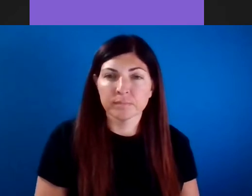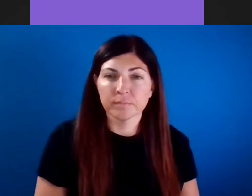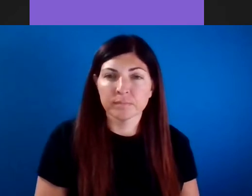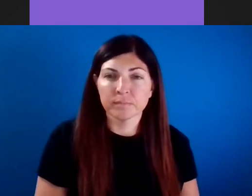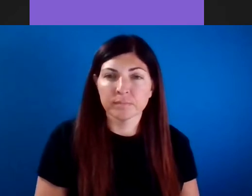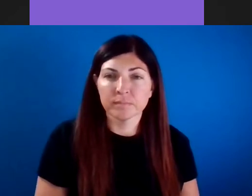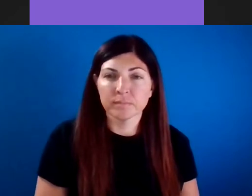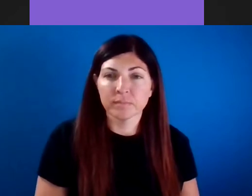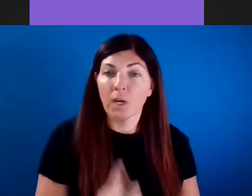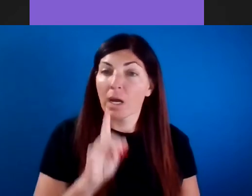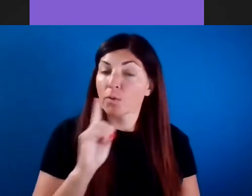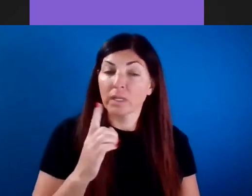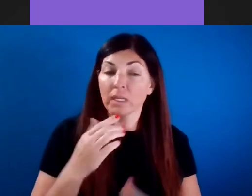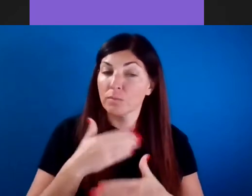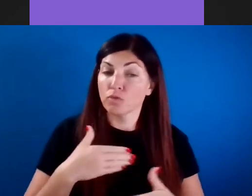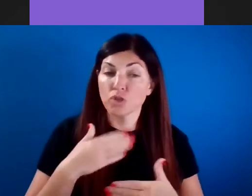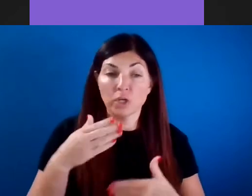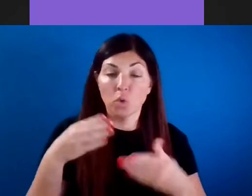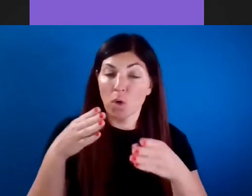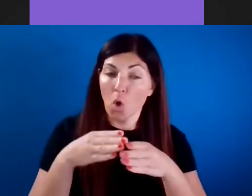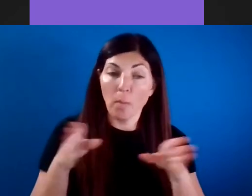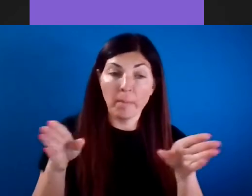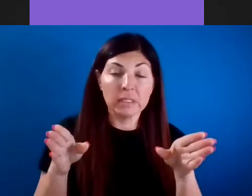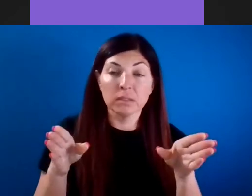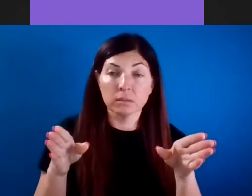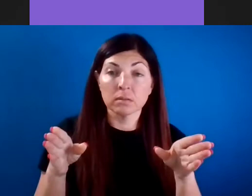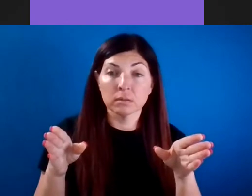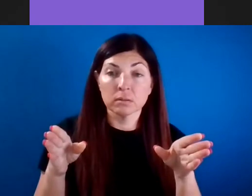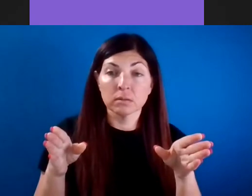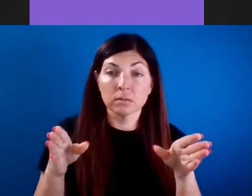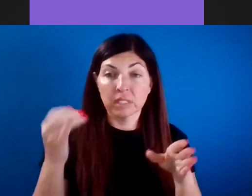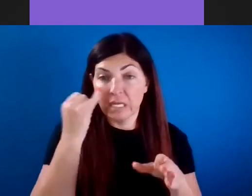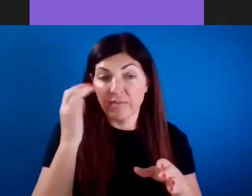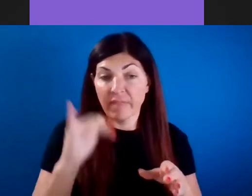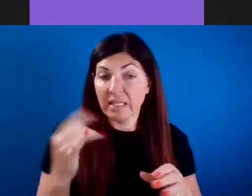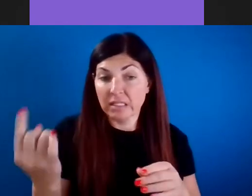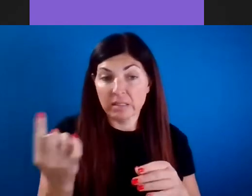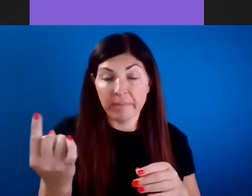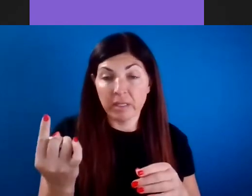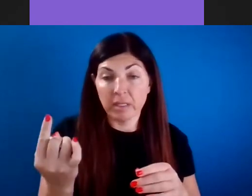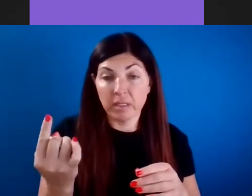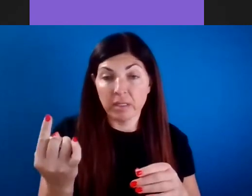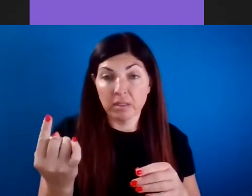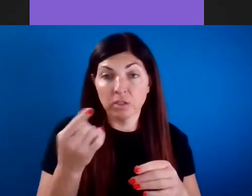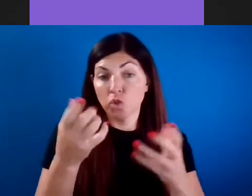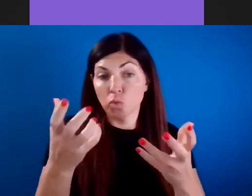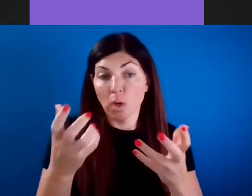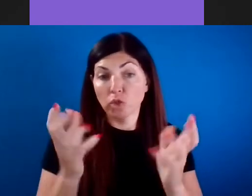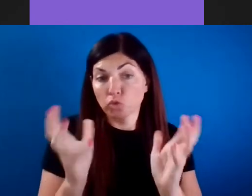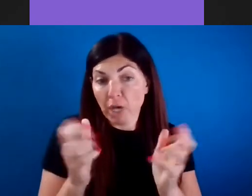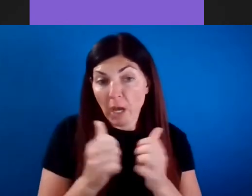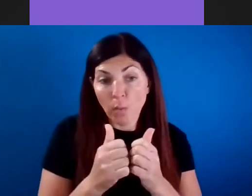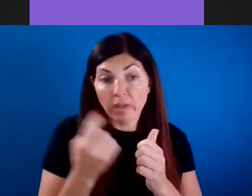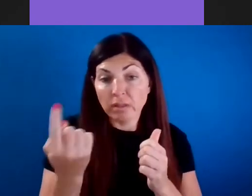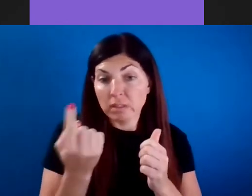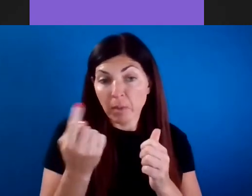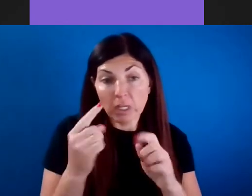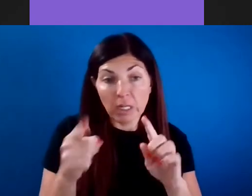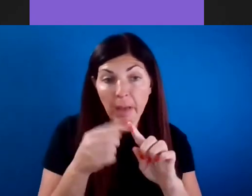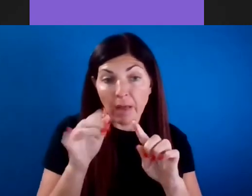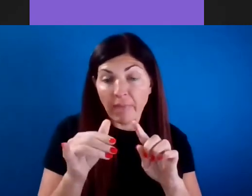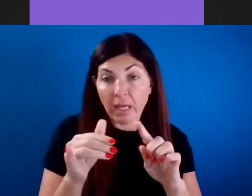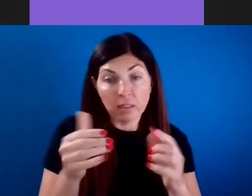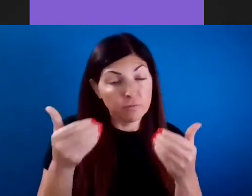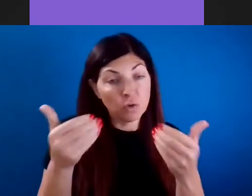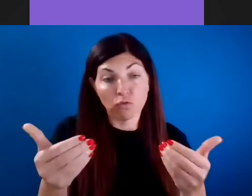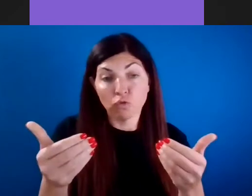appreciate your openness. If that's ever something that you want someone to talk to you about, please feel free